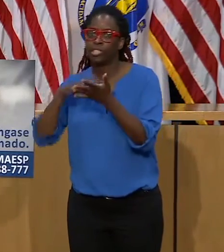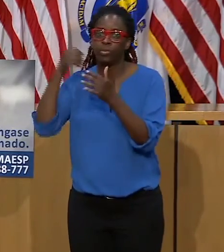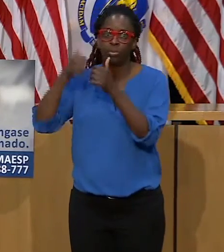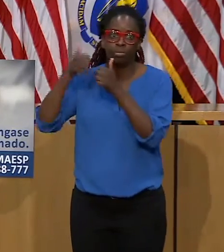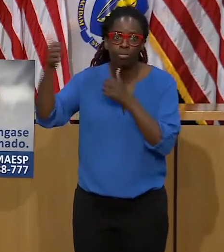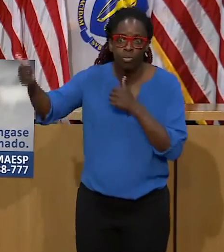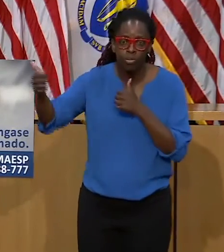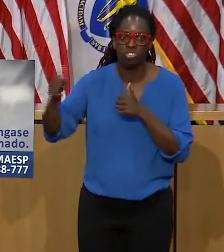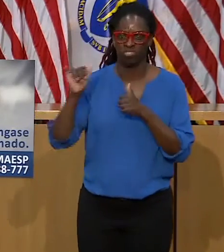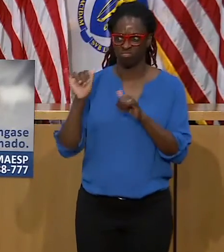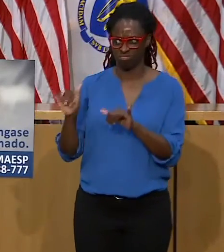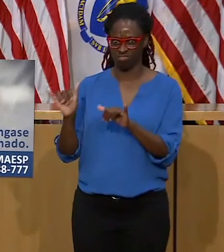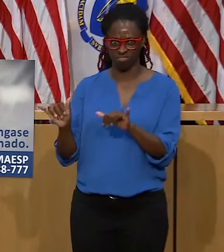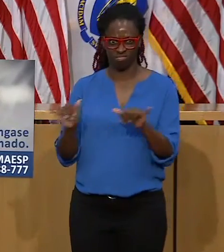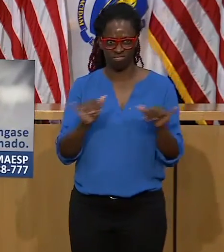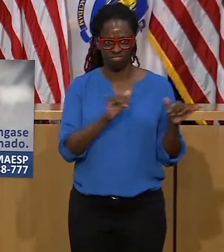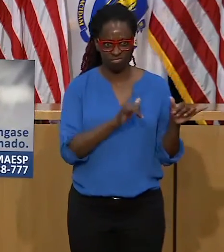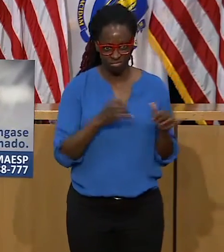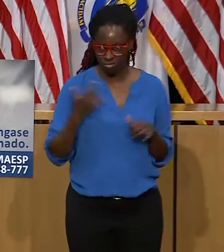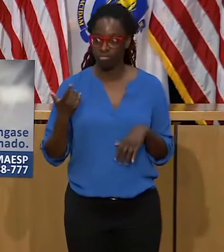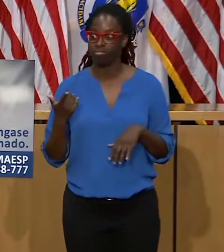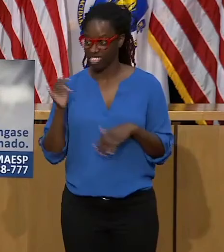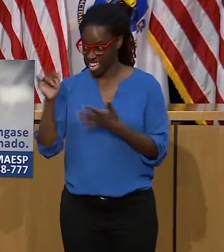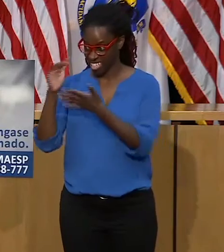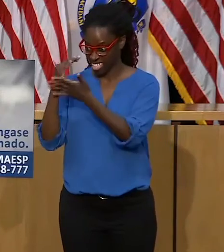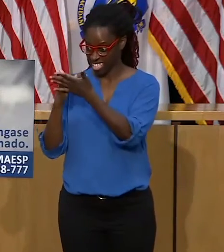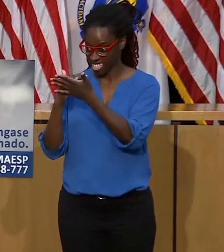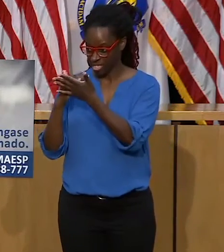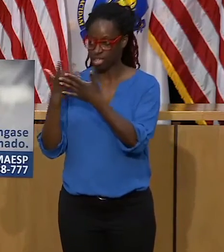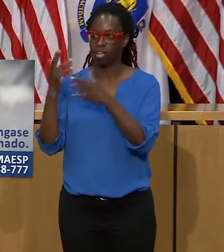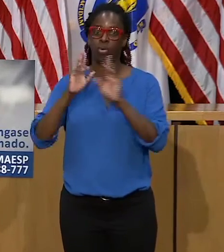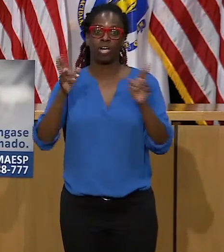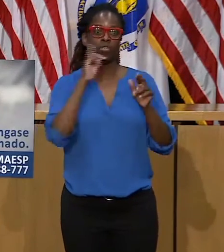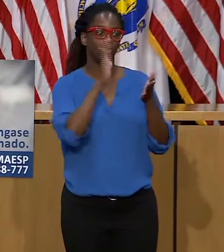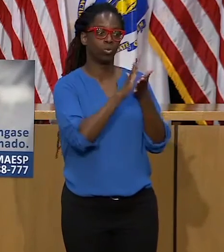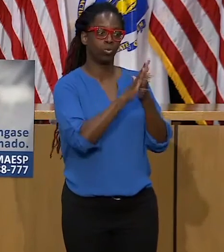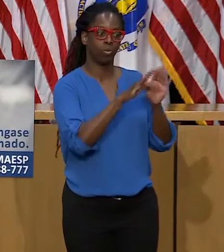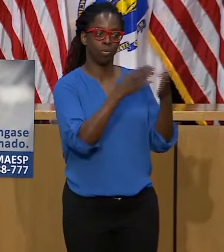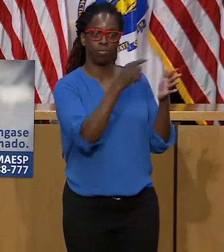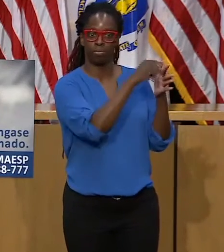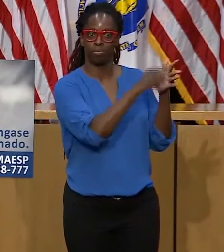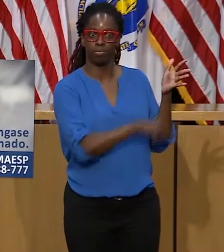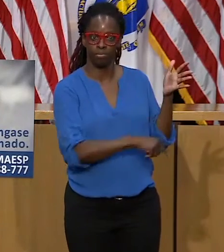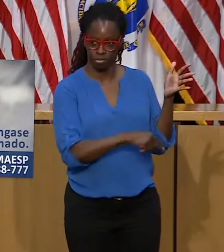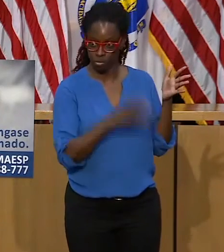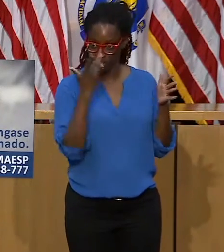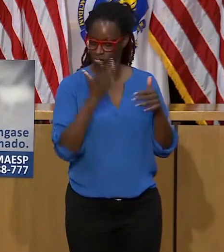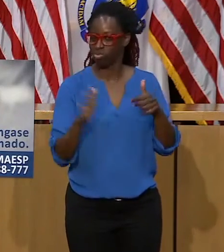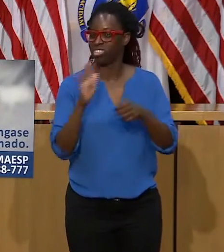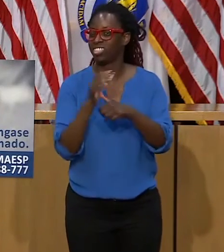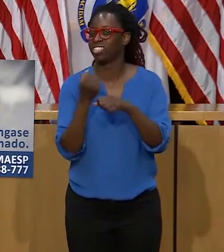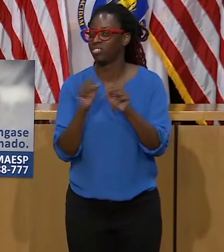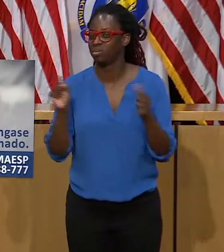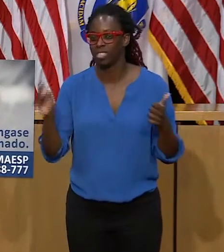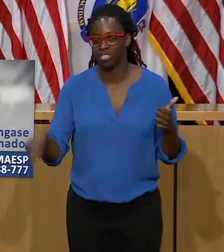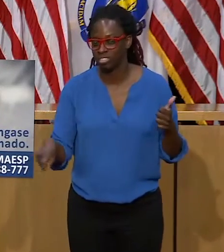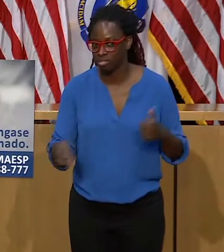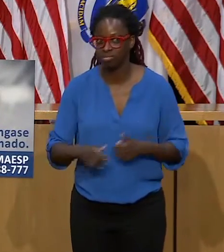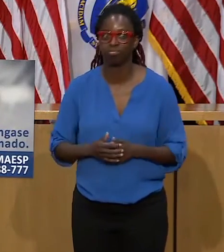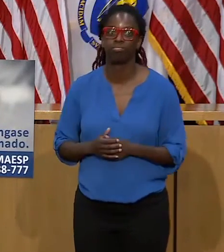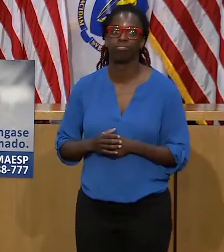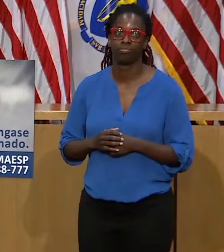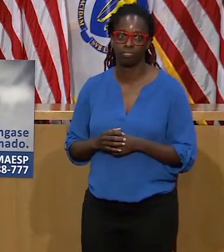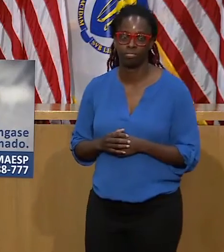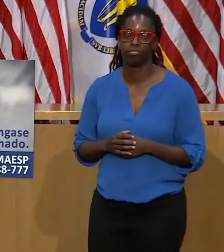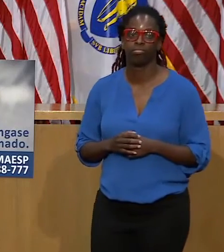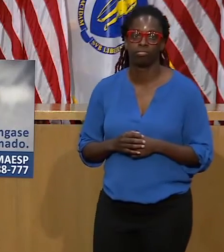school. First, children are less likely to acquire COVID than adults. We have seen in